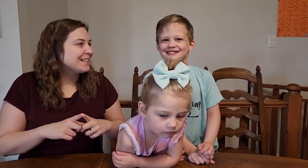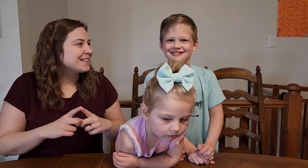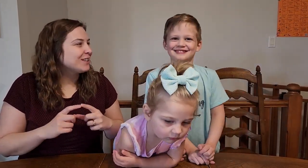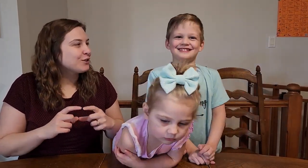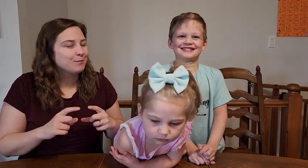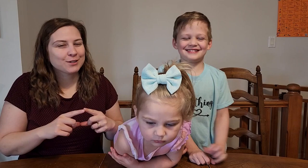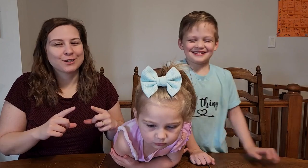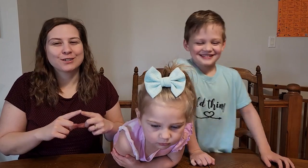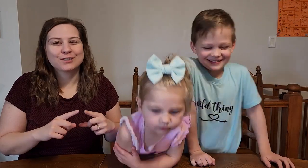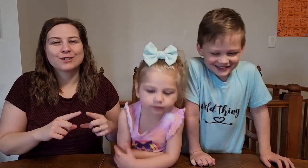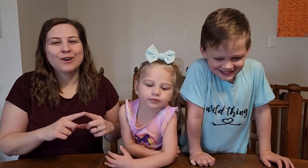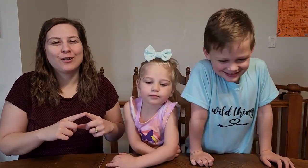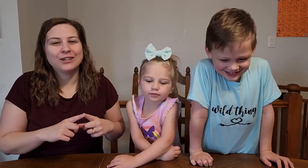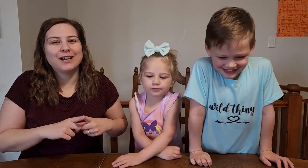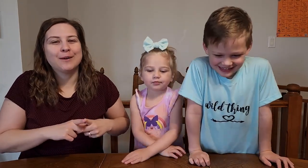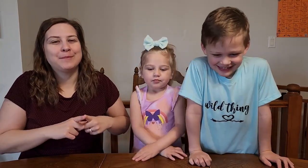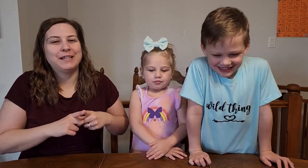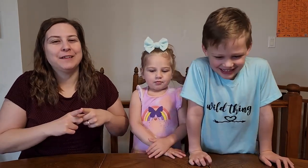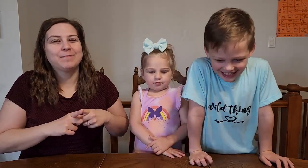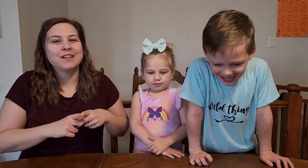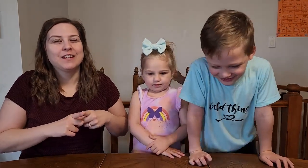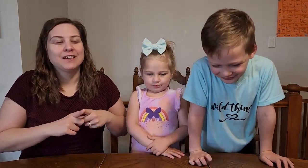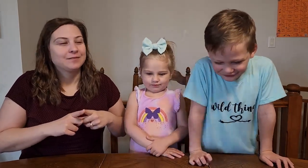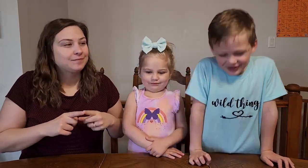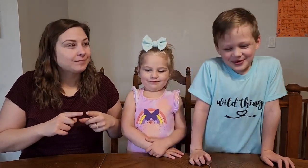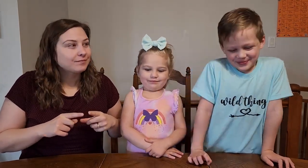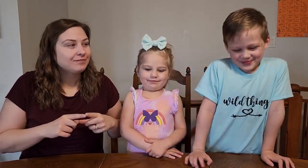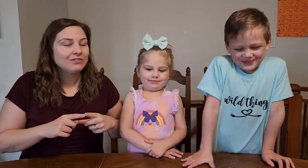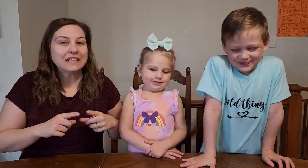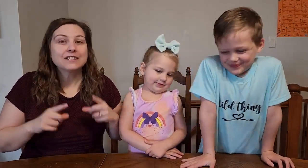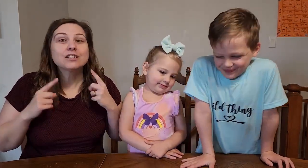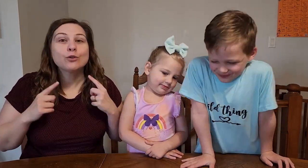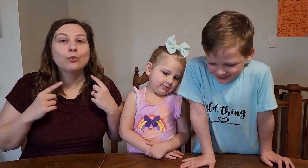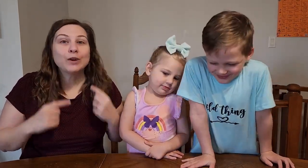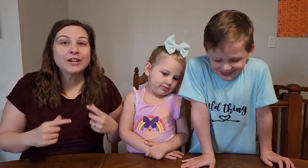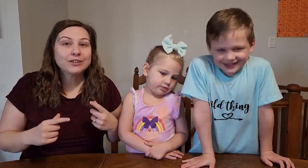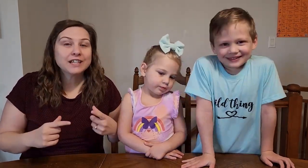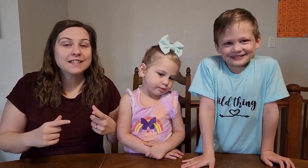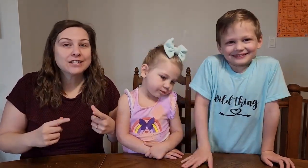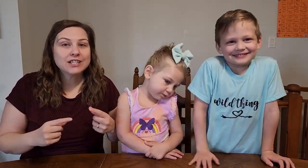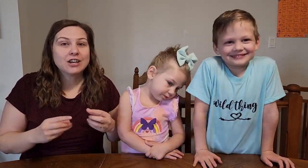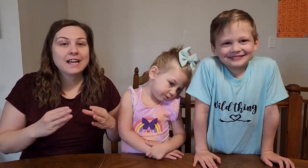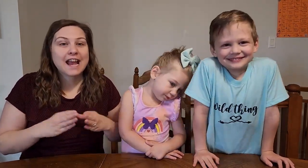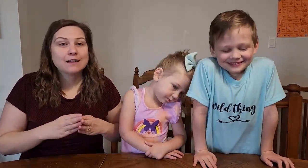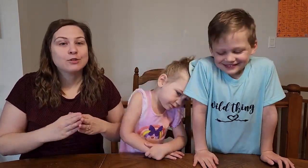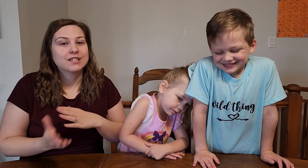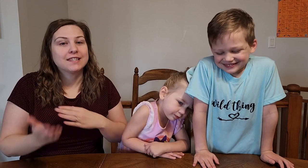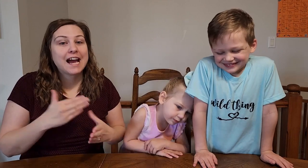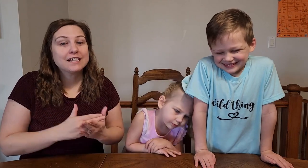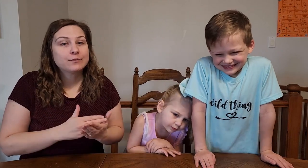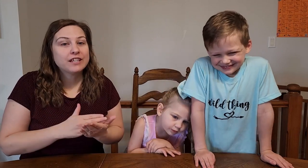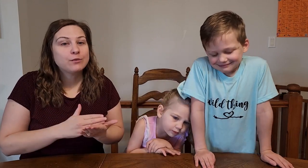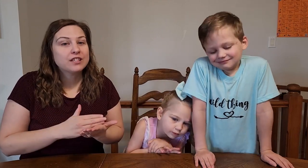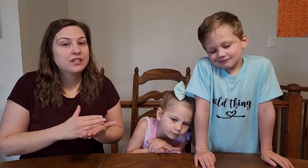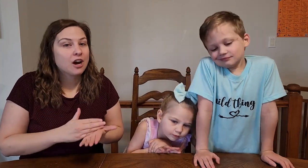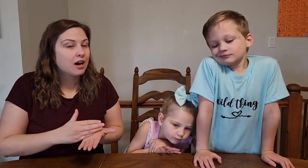yes. Lunchables are so yummy. Yeah, I love them. So we're doing a series on animals. Last week we saw